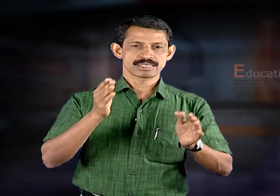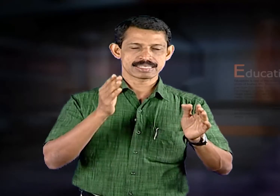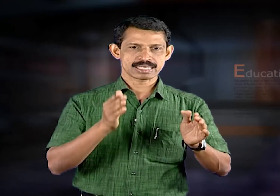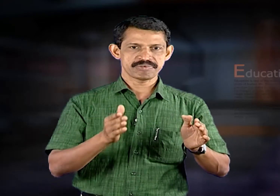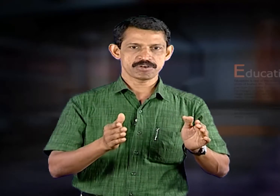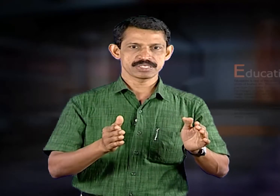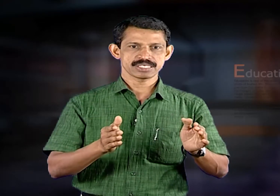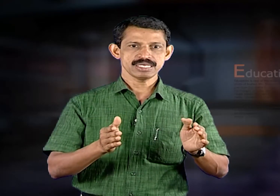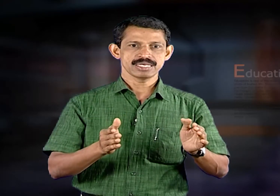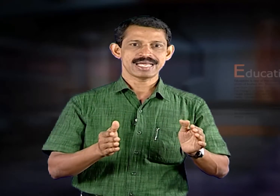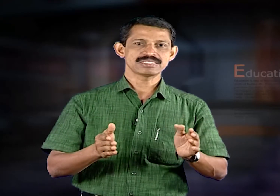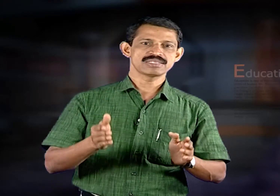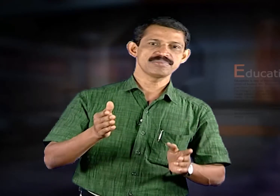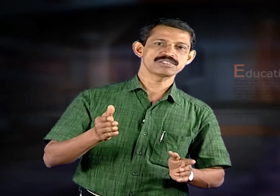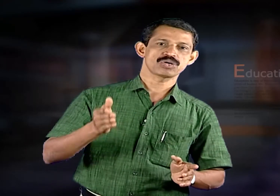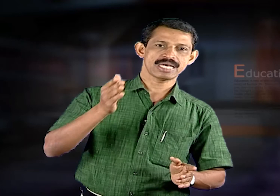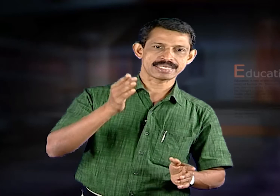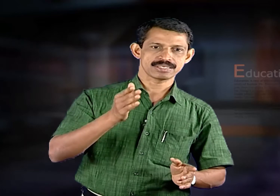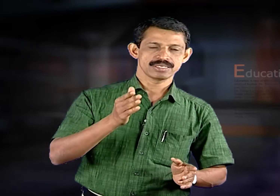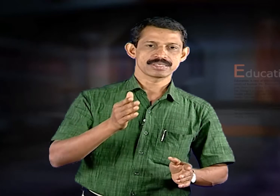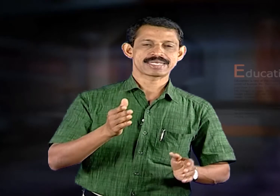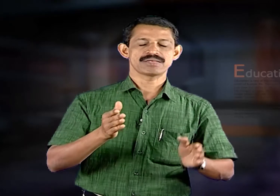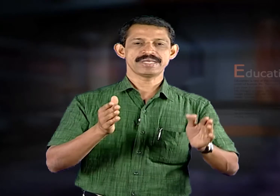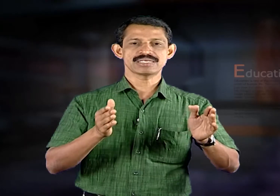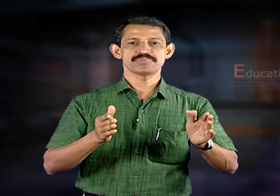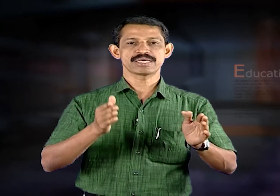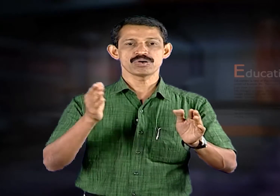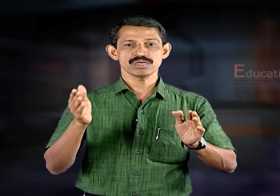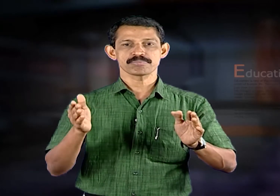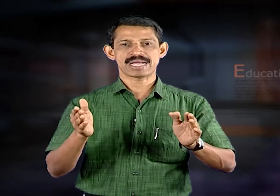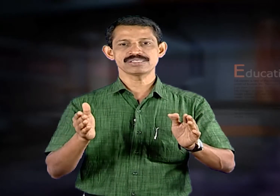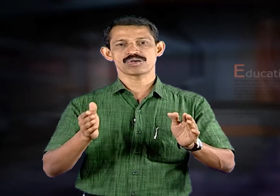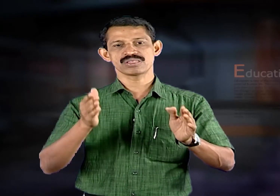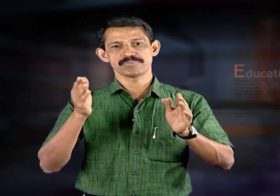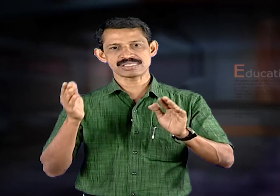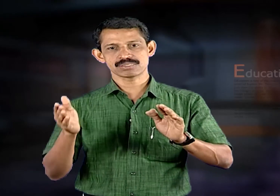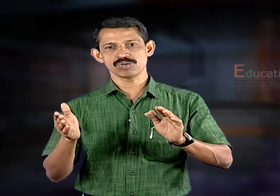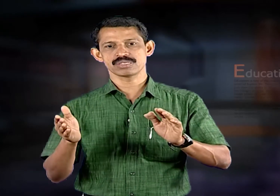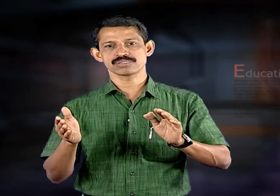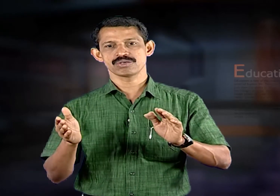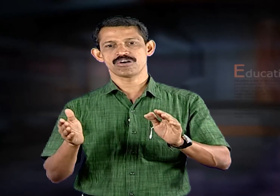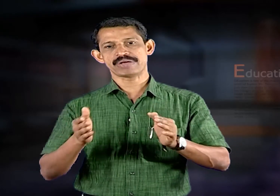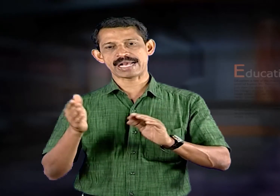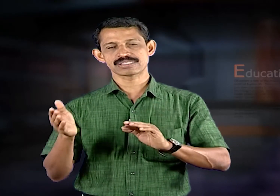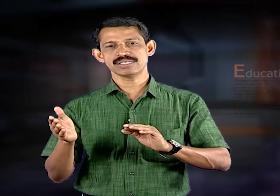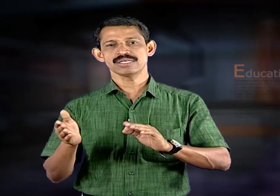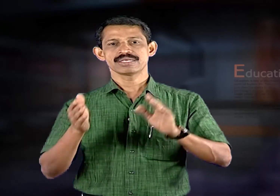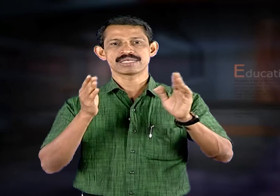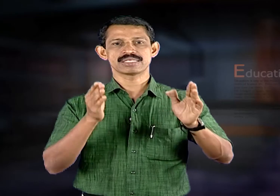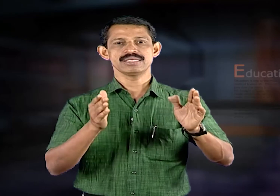critical way of thinking and judgment so that they can make up their own minds on the best courses of action in the